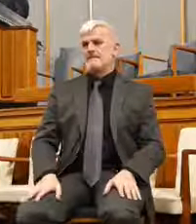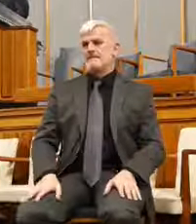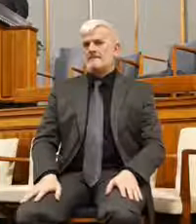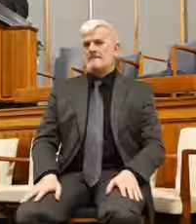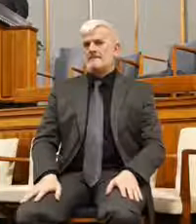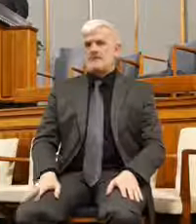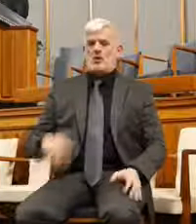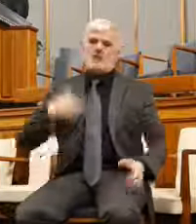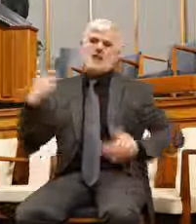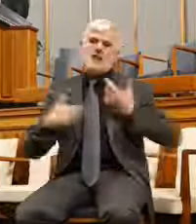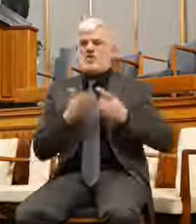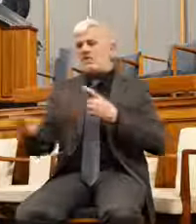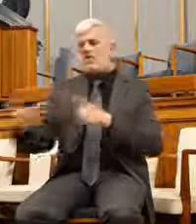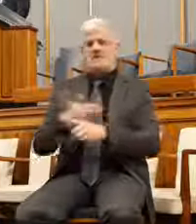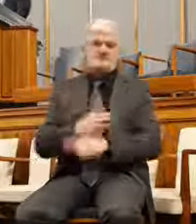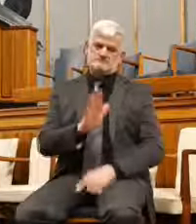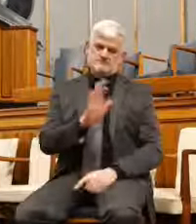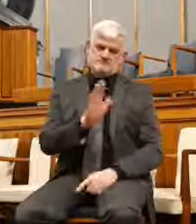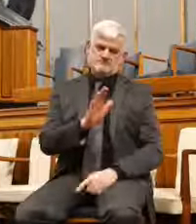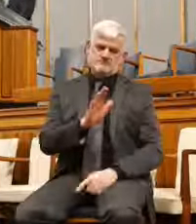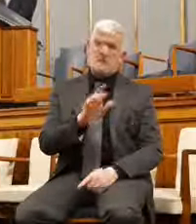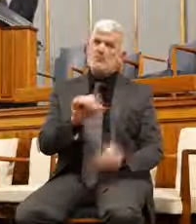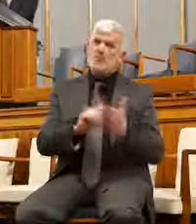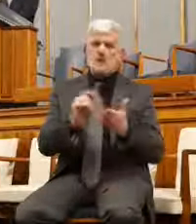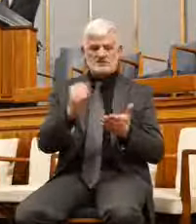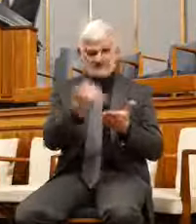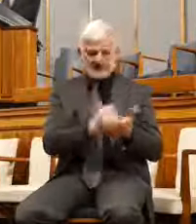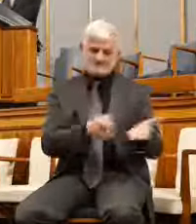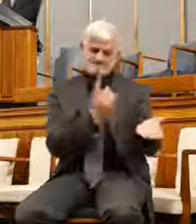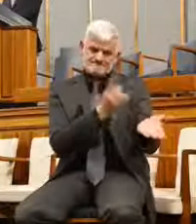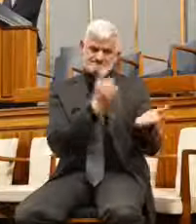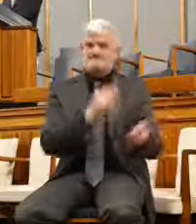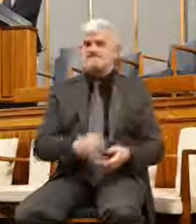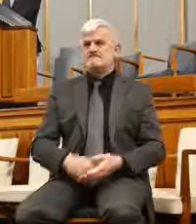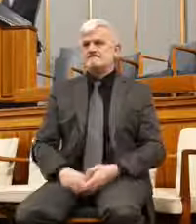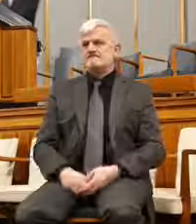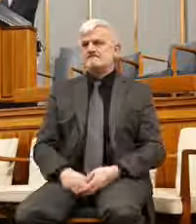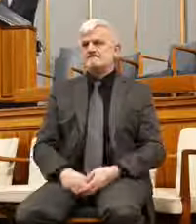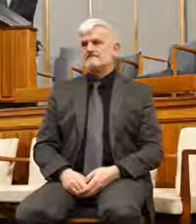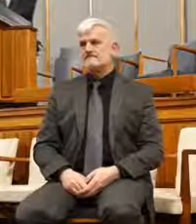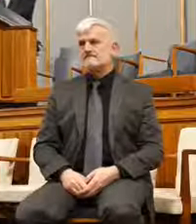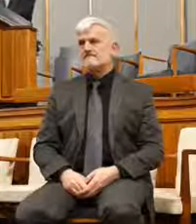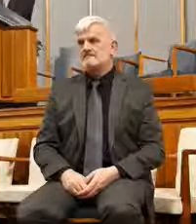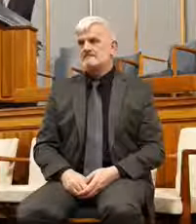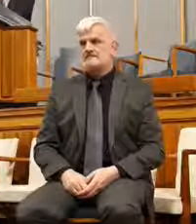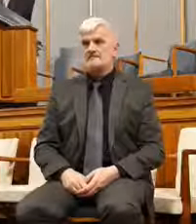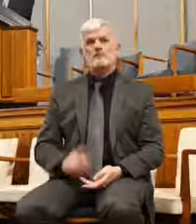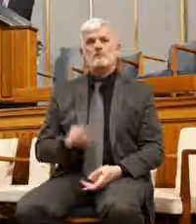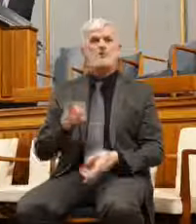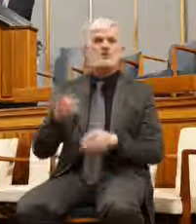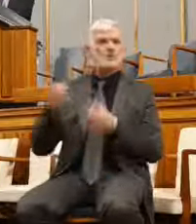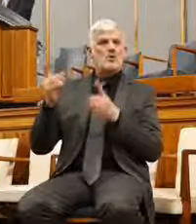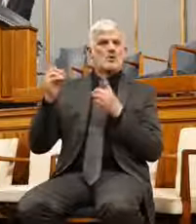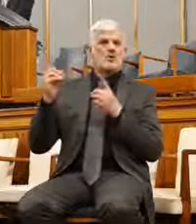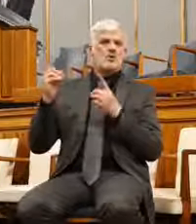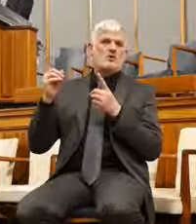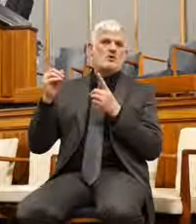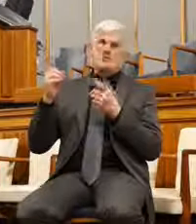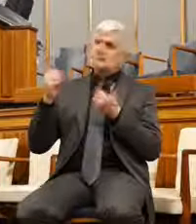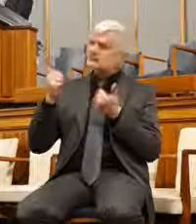Oh, friends, there's so much to be said about the Lord and his kindness and his way of